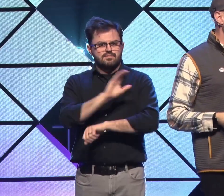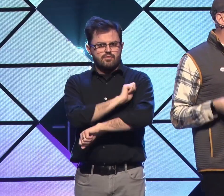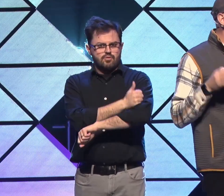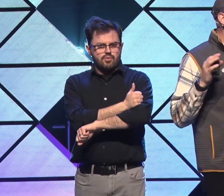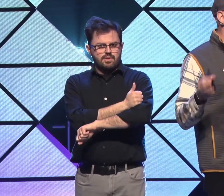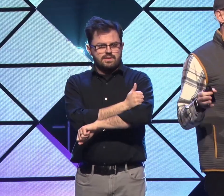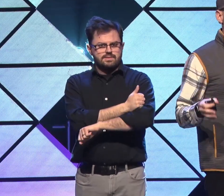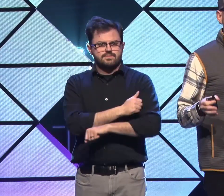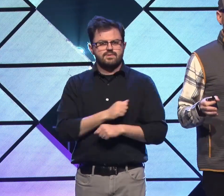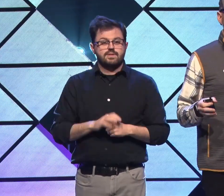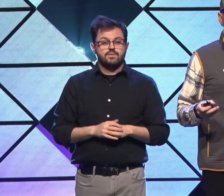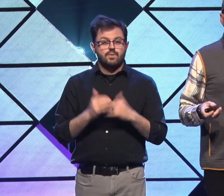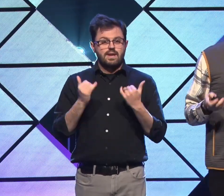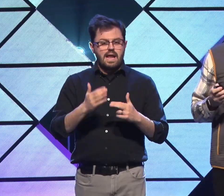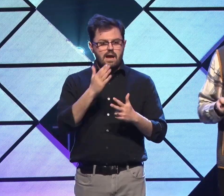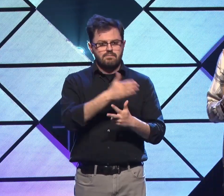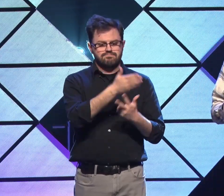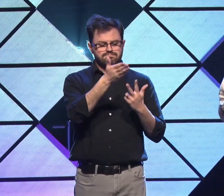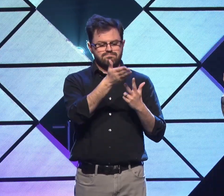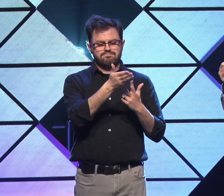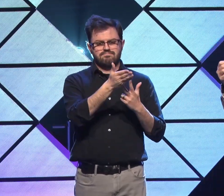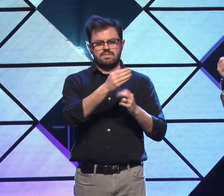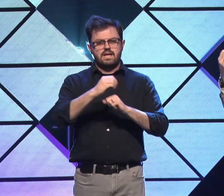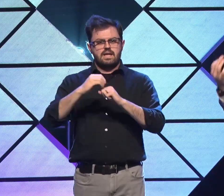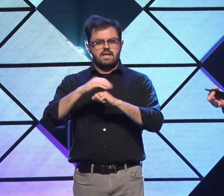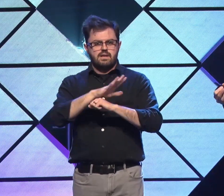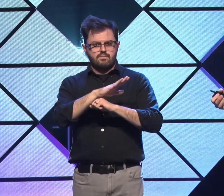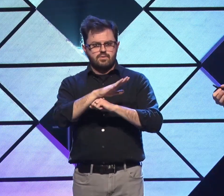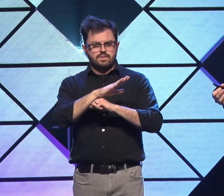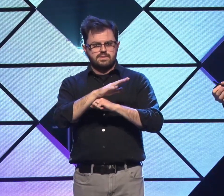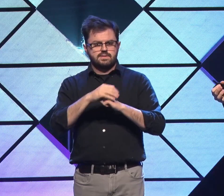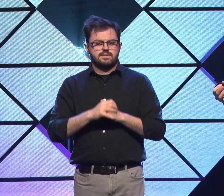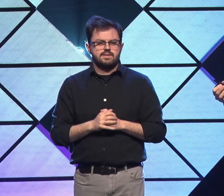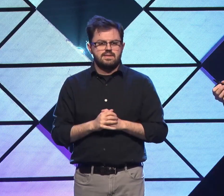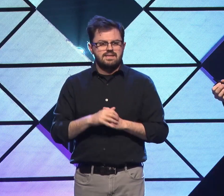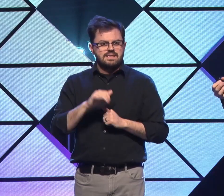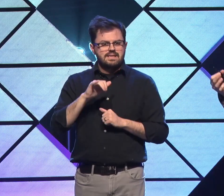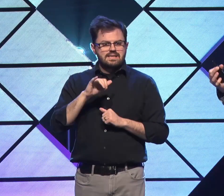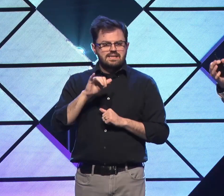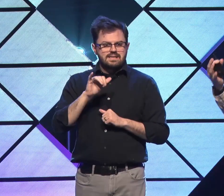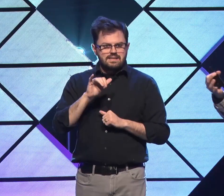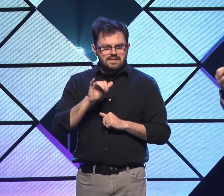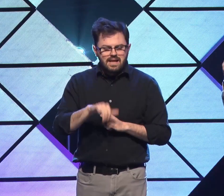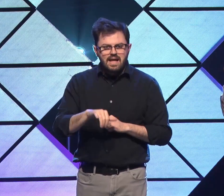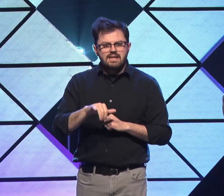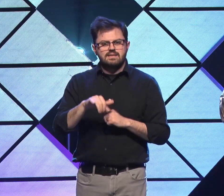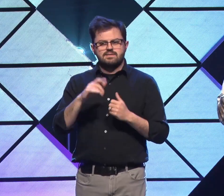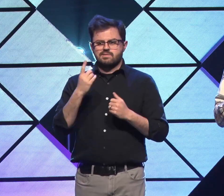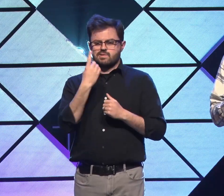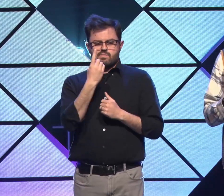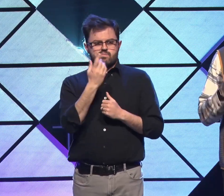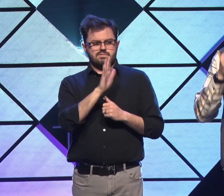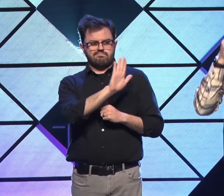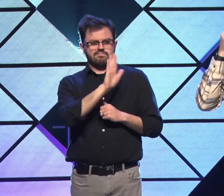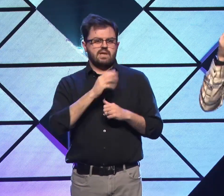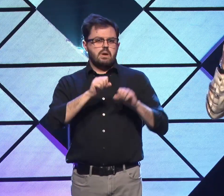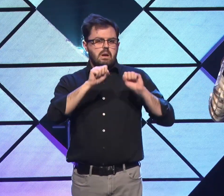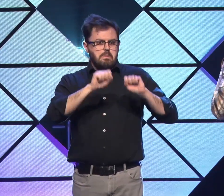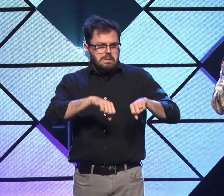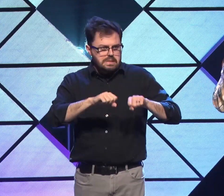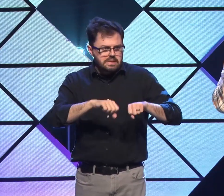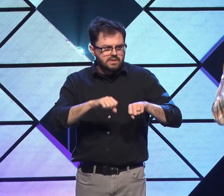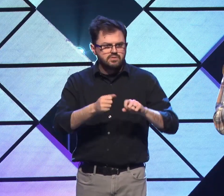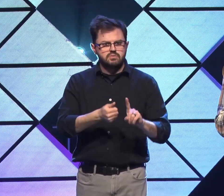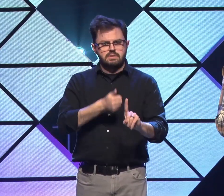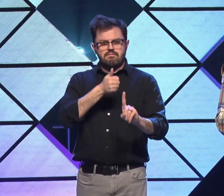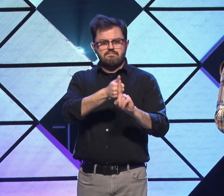influence. What is influence? Now influence is the capacity, right? The ability for someone or something to